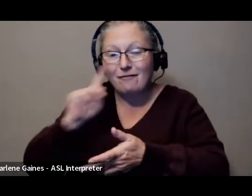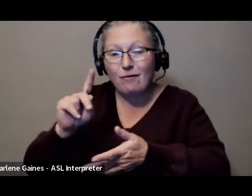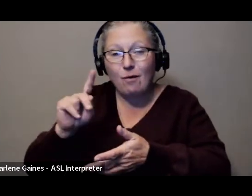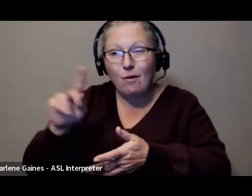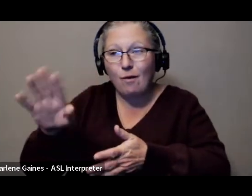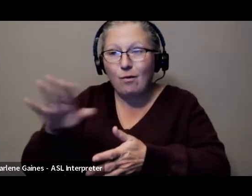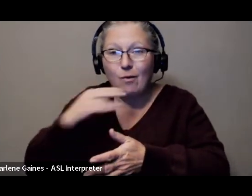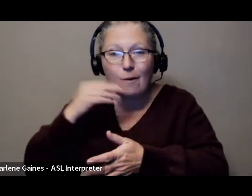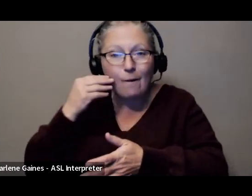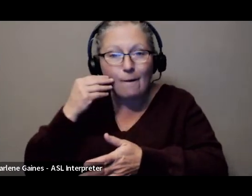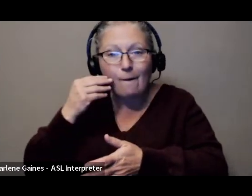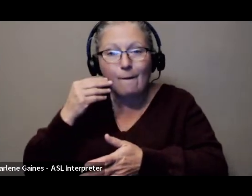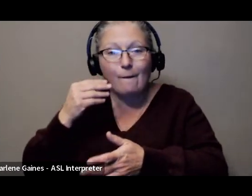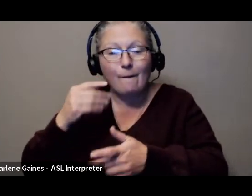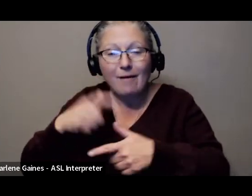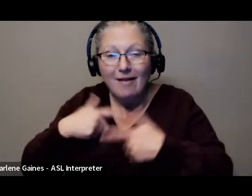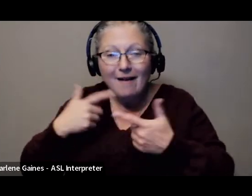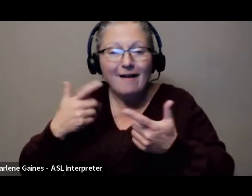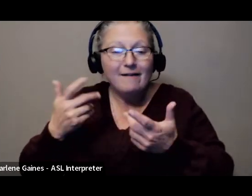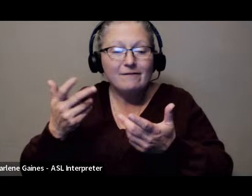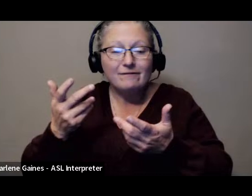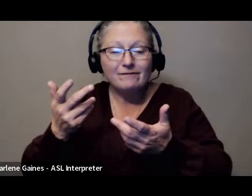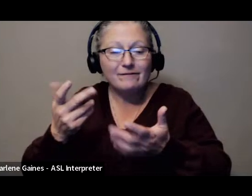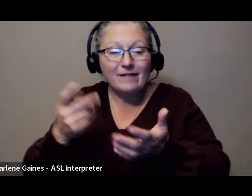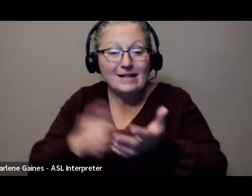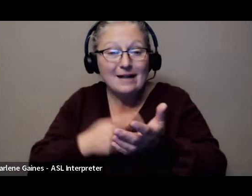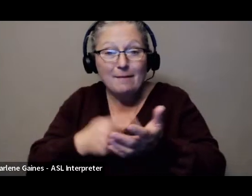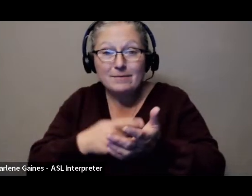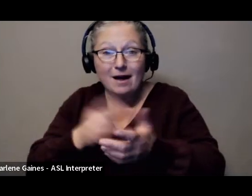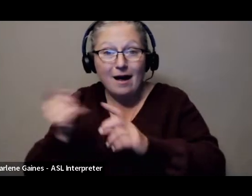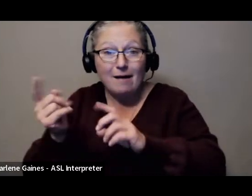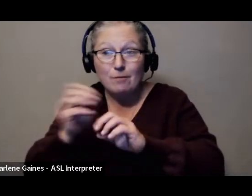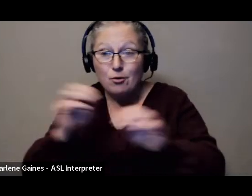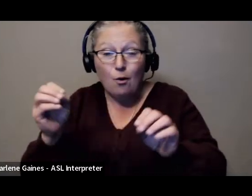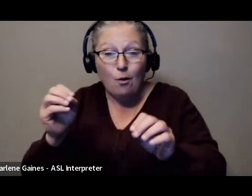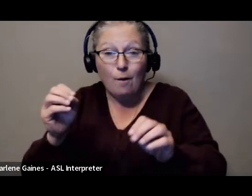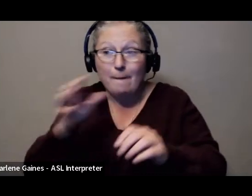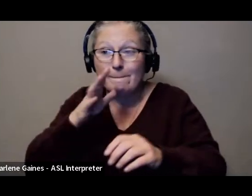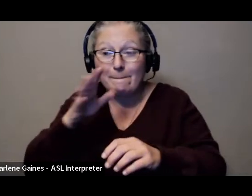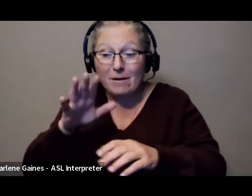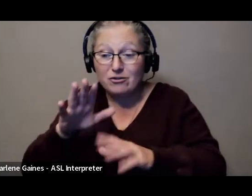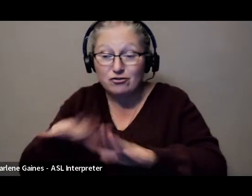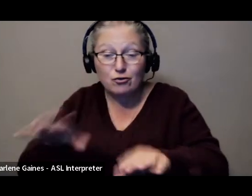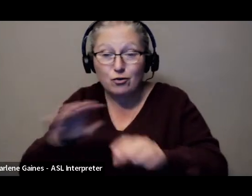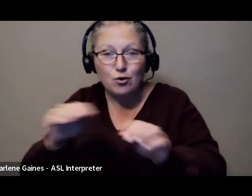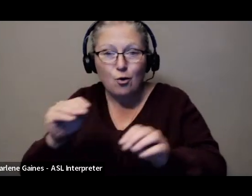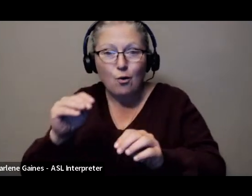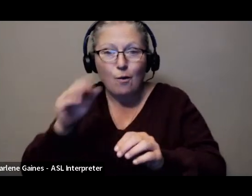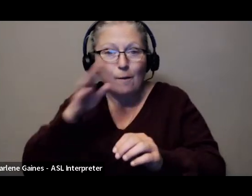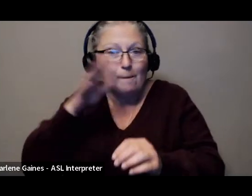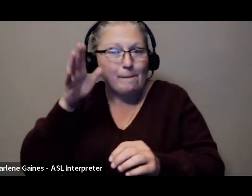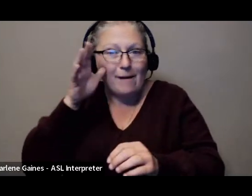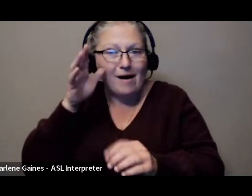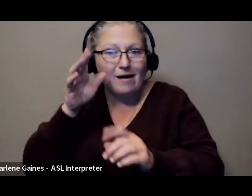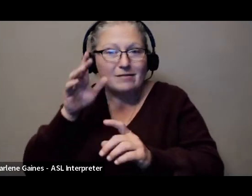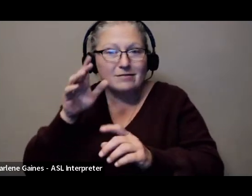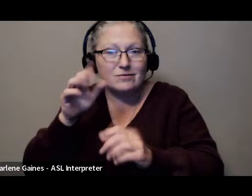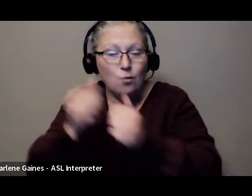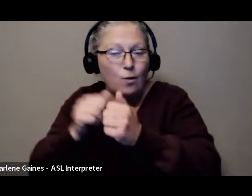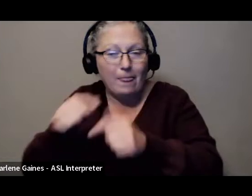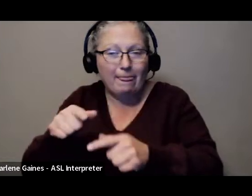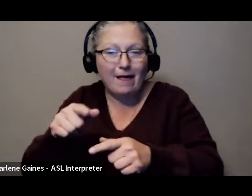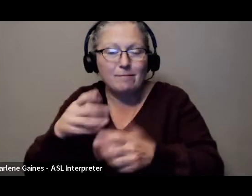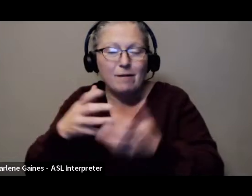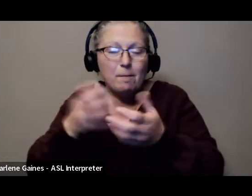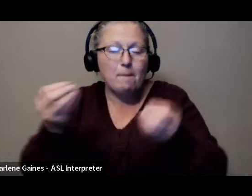and board. They're sometimes unaccompanied minors. So they have a lot more stressors than the average